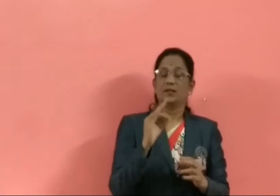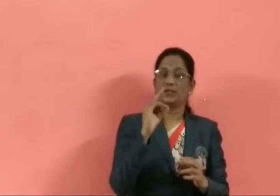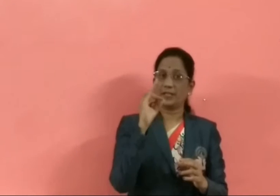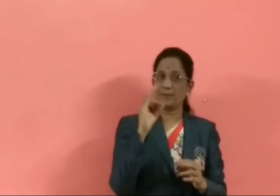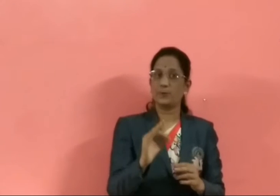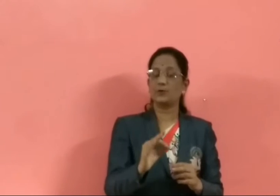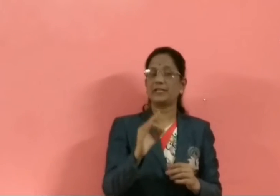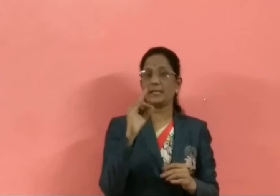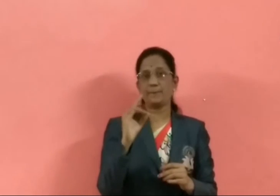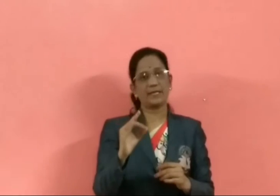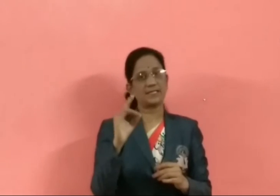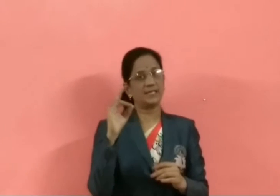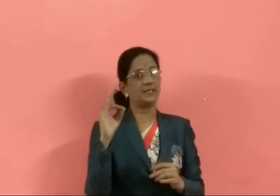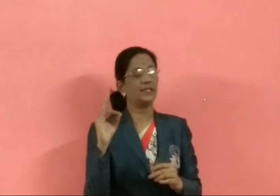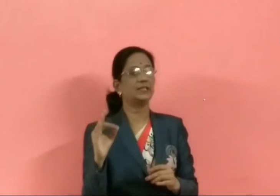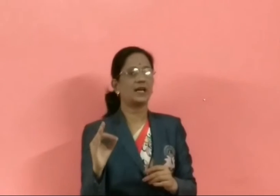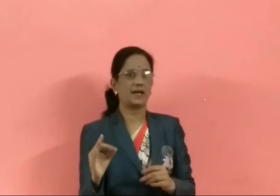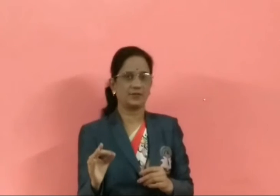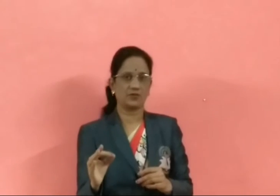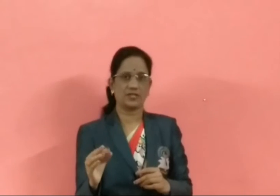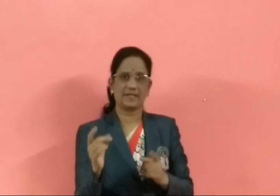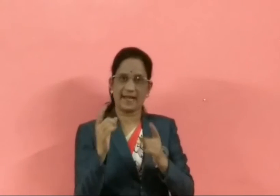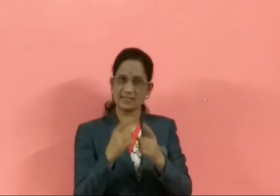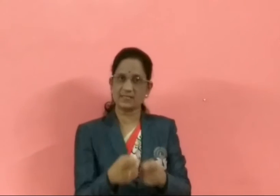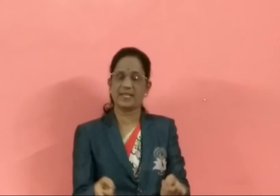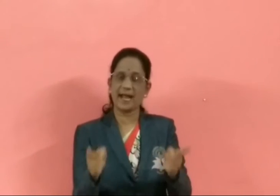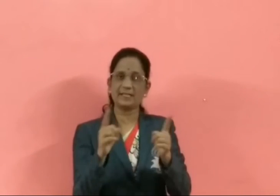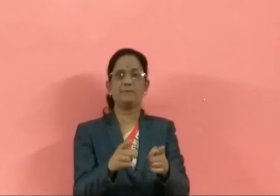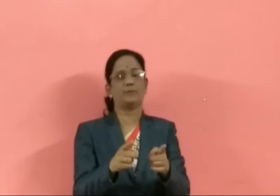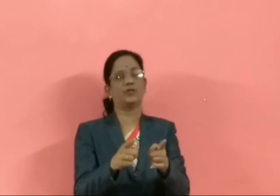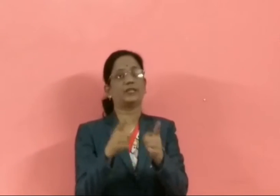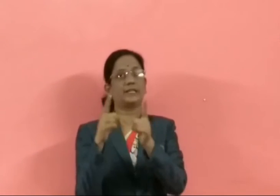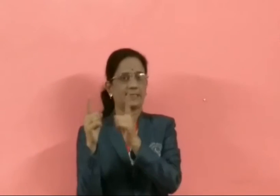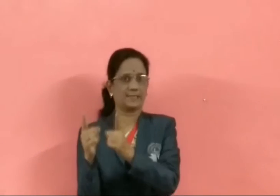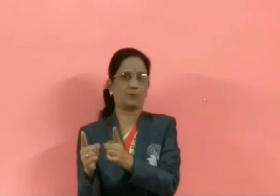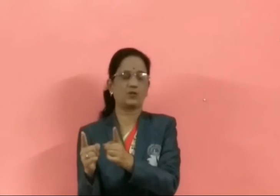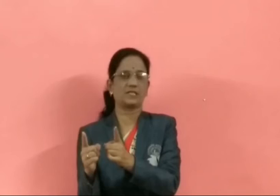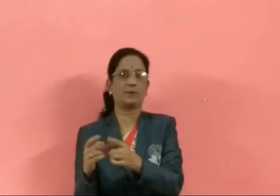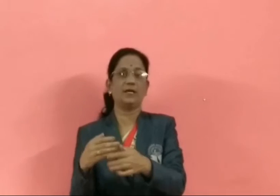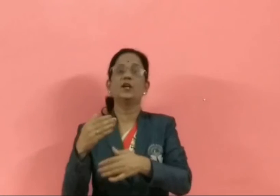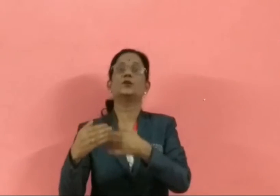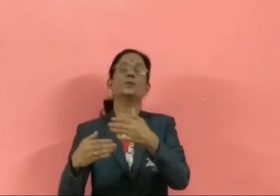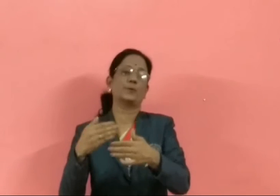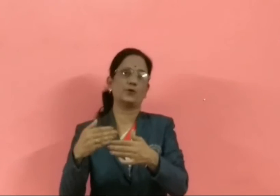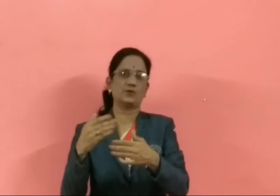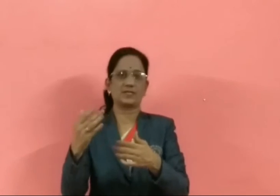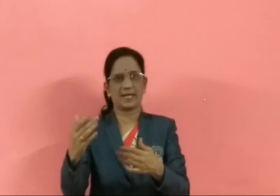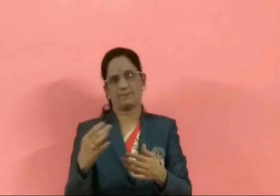the impurity present in the hydrogen gas, that impurity is responsible to produce that